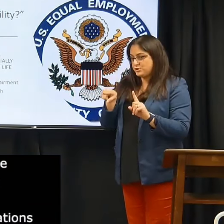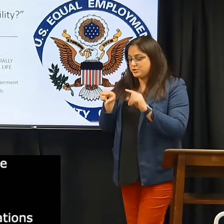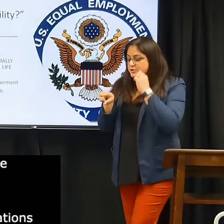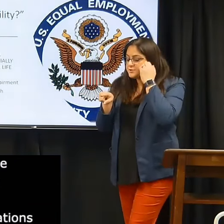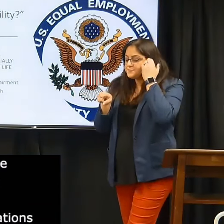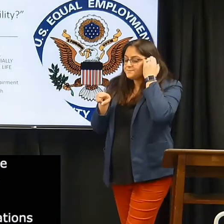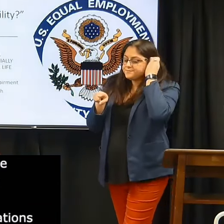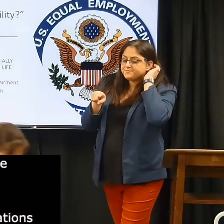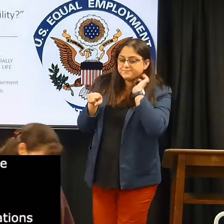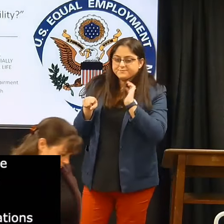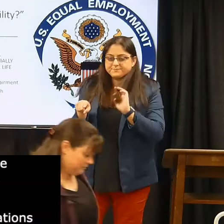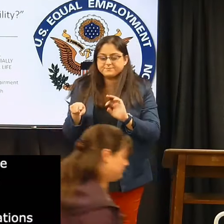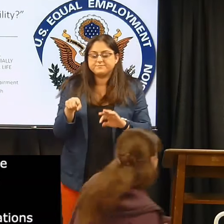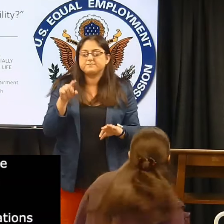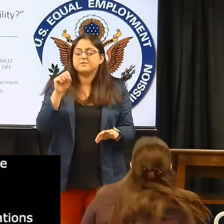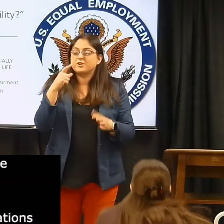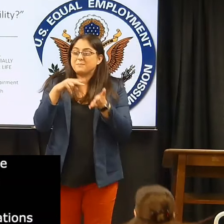Okay, that's a good question.